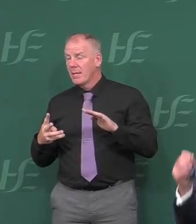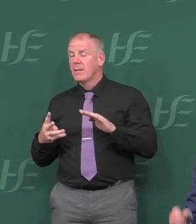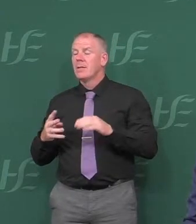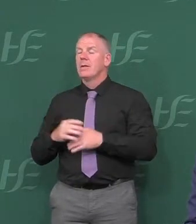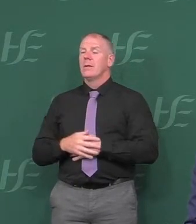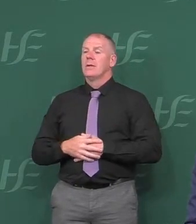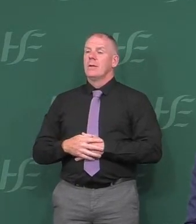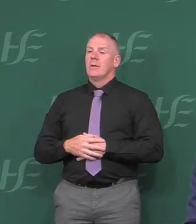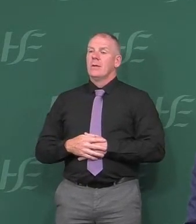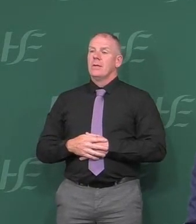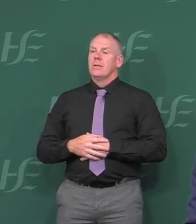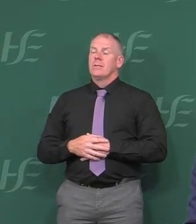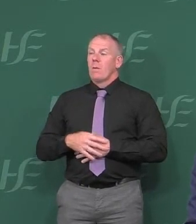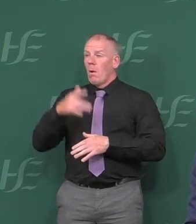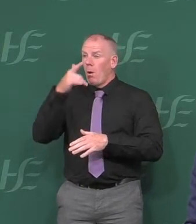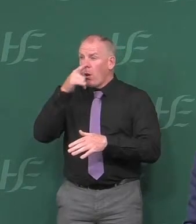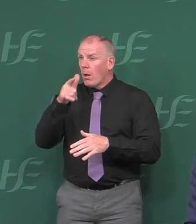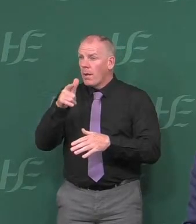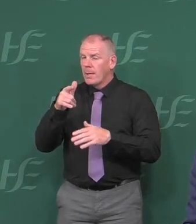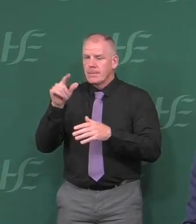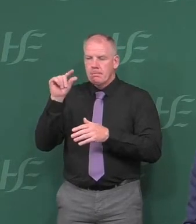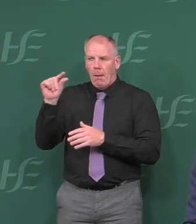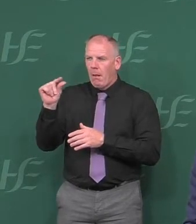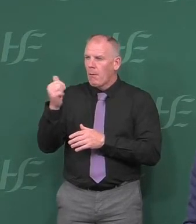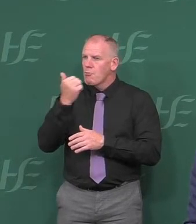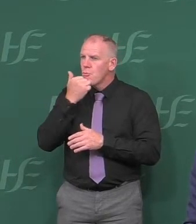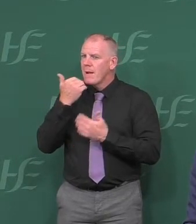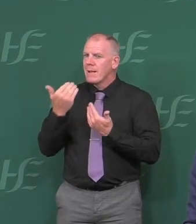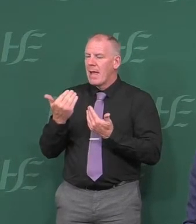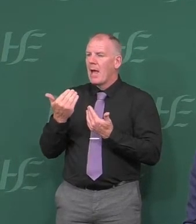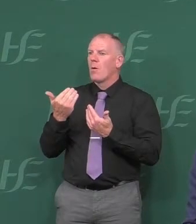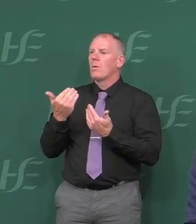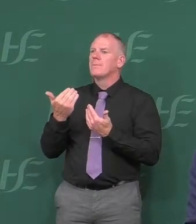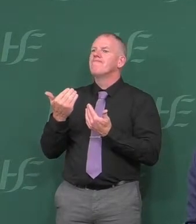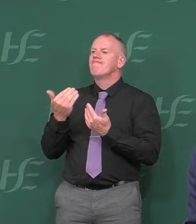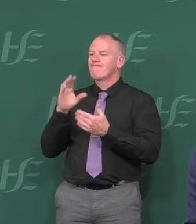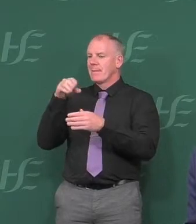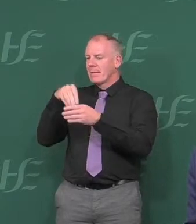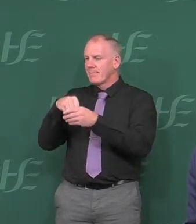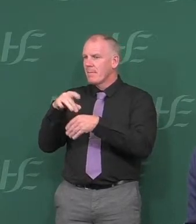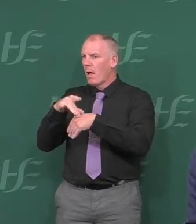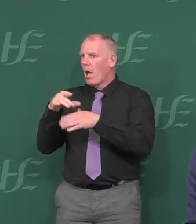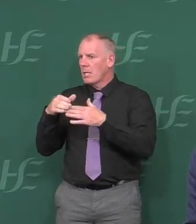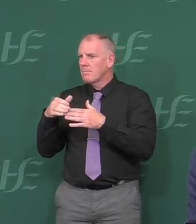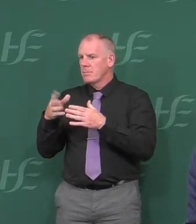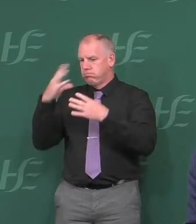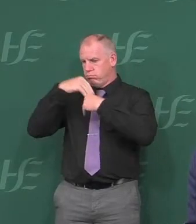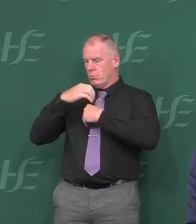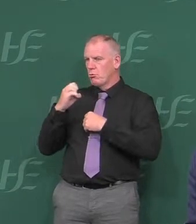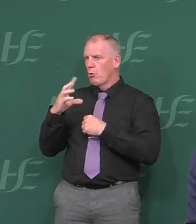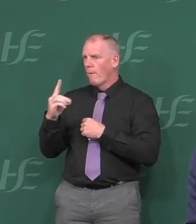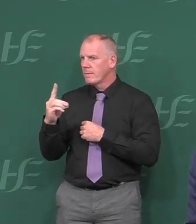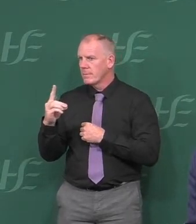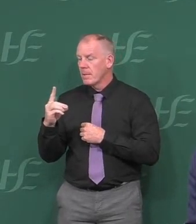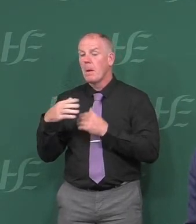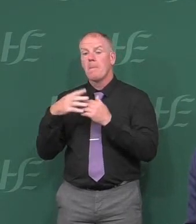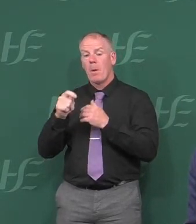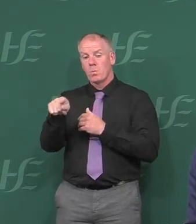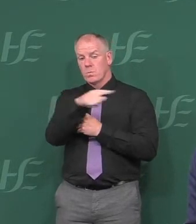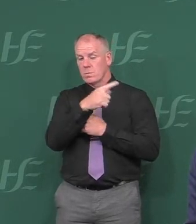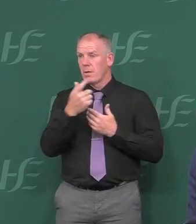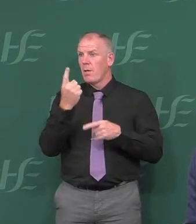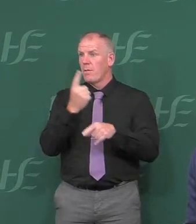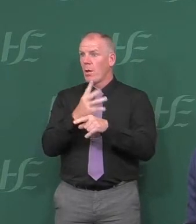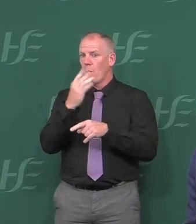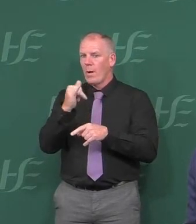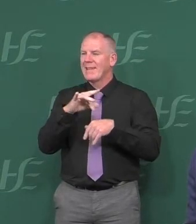see, thankfully, we have a relatively small number of patients with COVID in hospital at the moment. The great majority of these are there